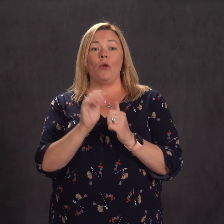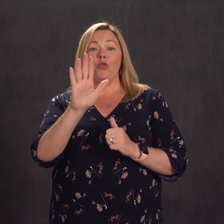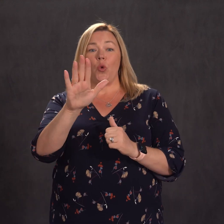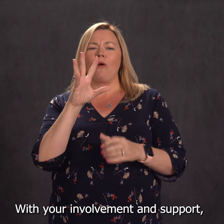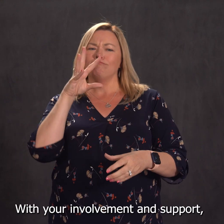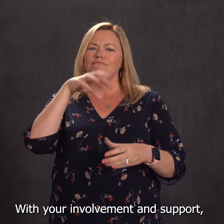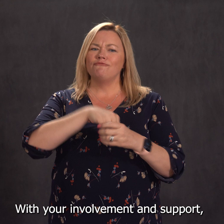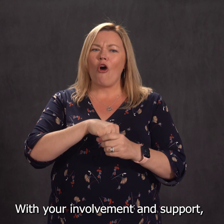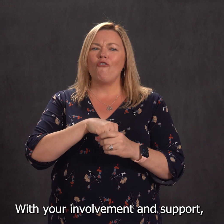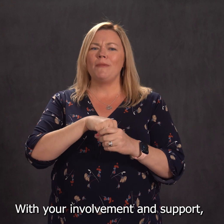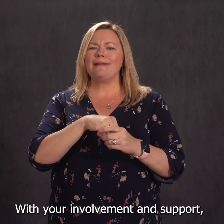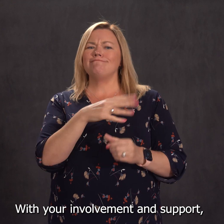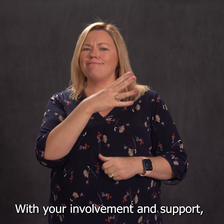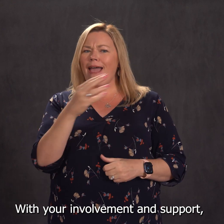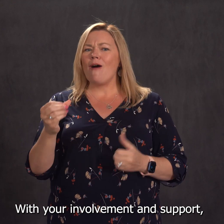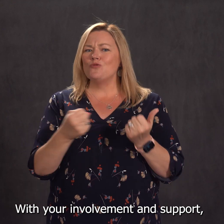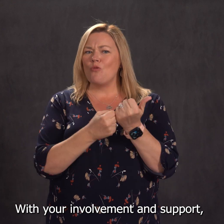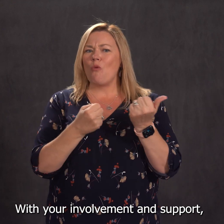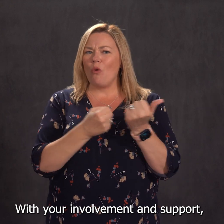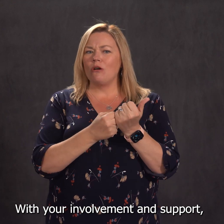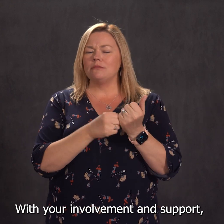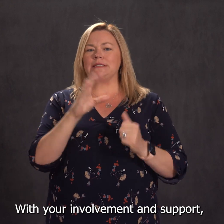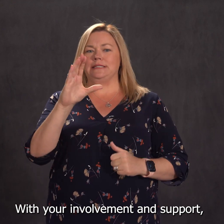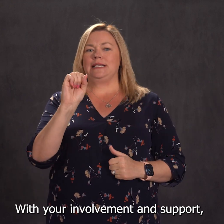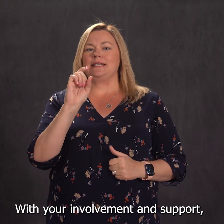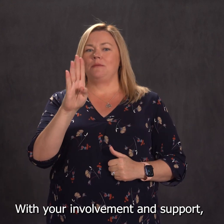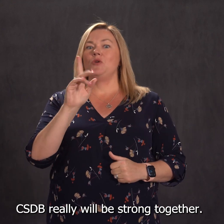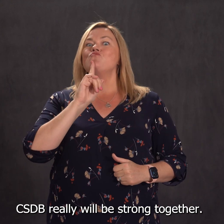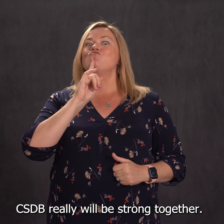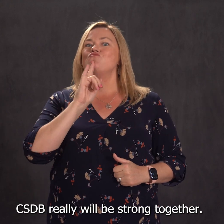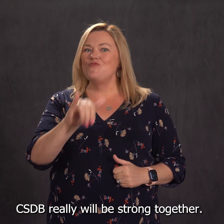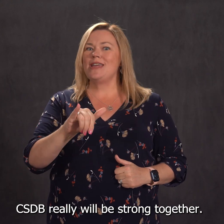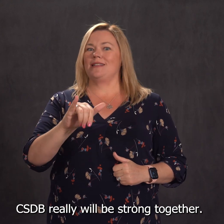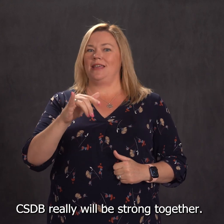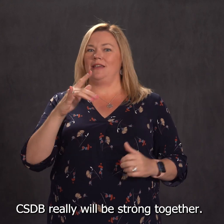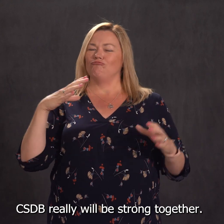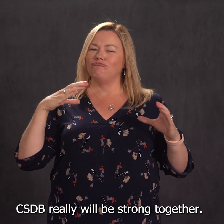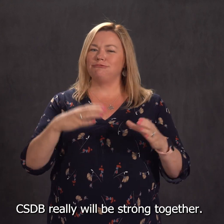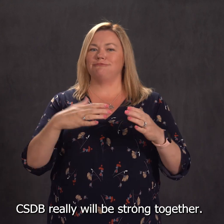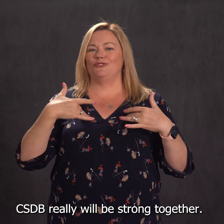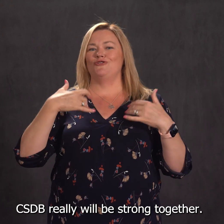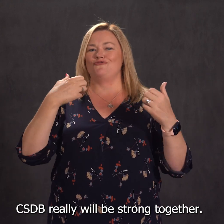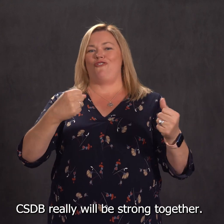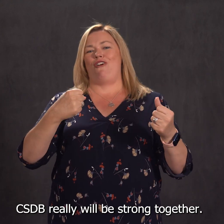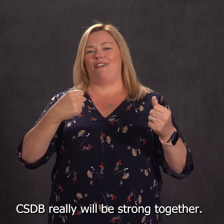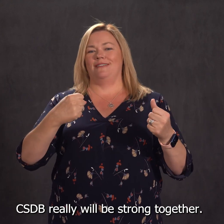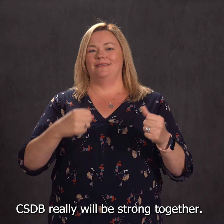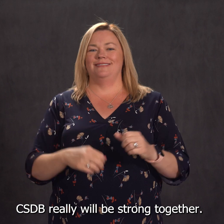With your involvement and support, CSDB really will be strong together.